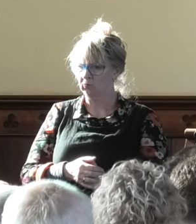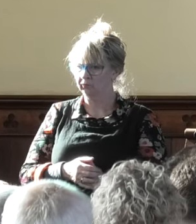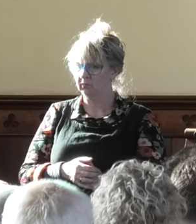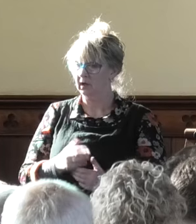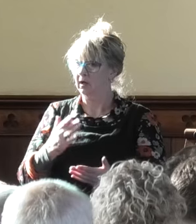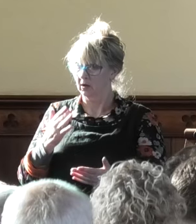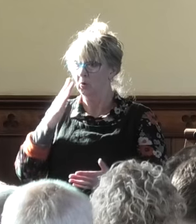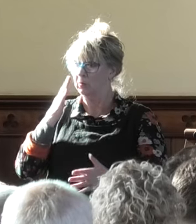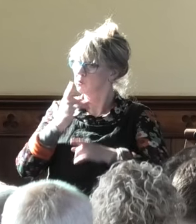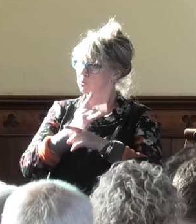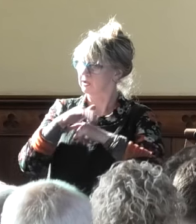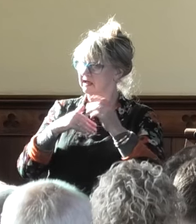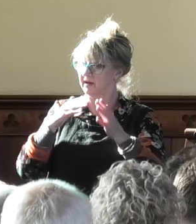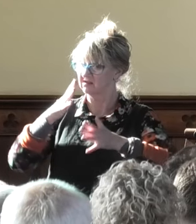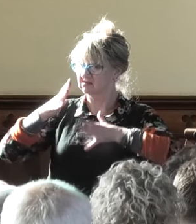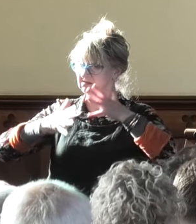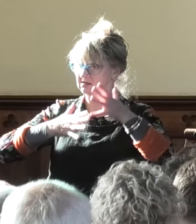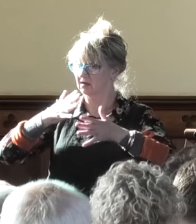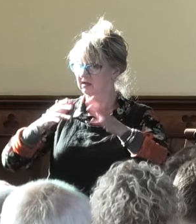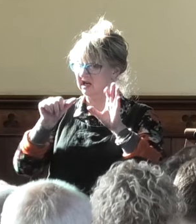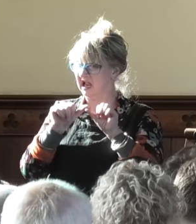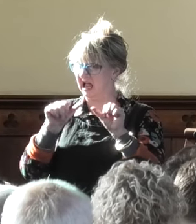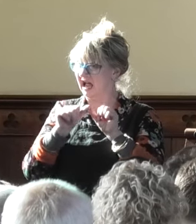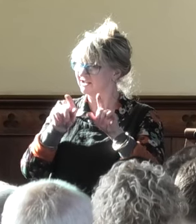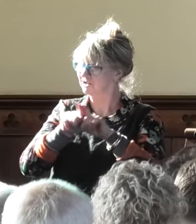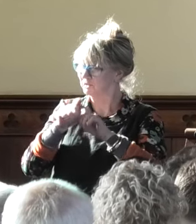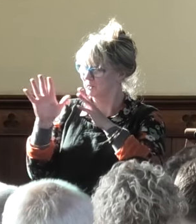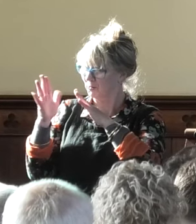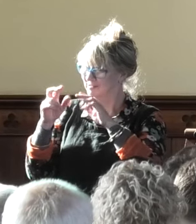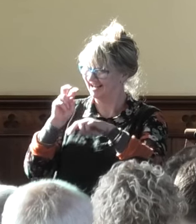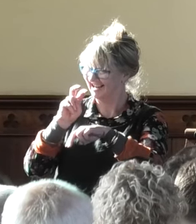of signing, Elise too remembers that Auntie Rin learnt Auslan at